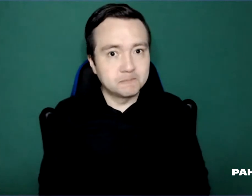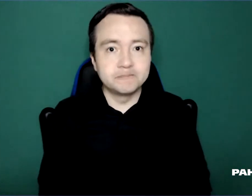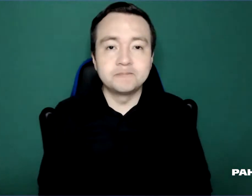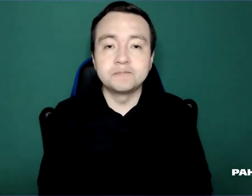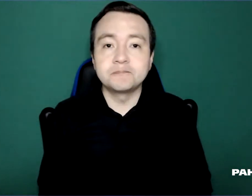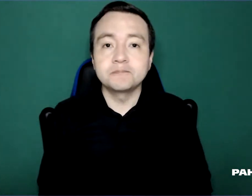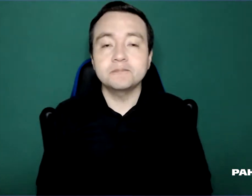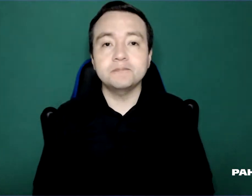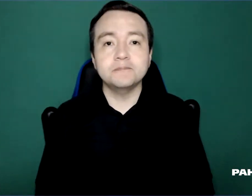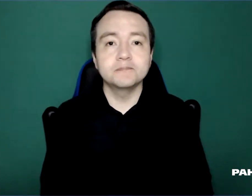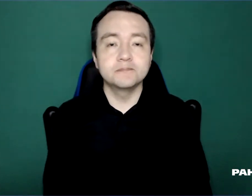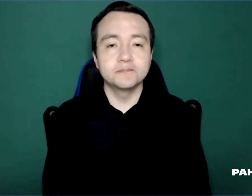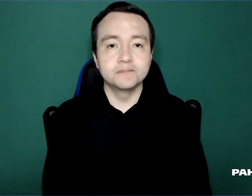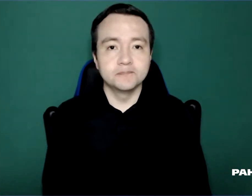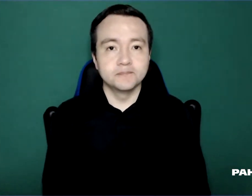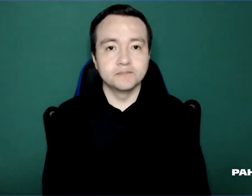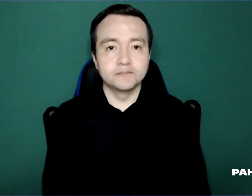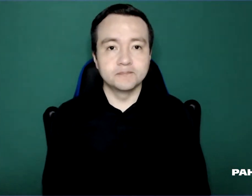to 120 seconds. Thank you.